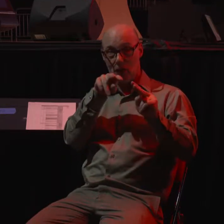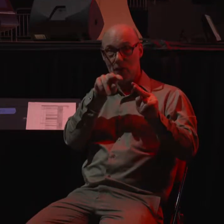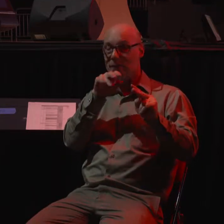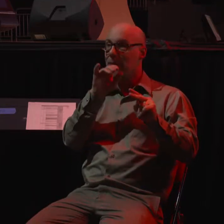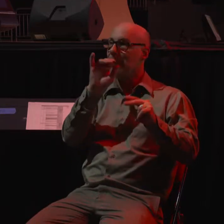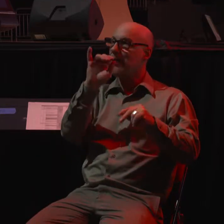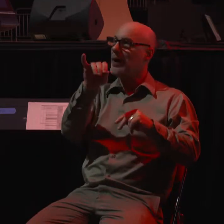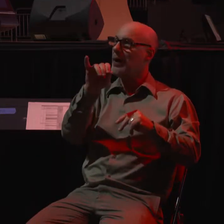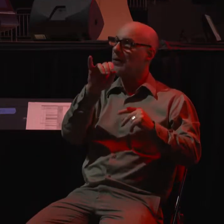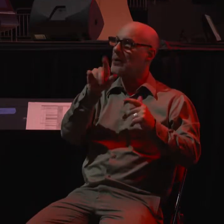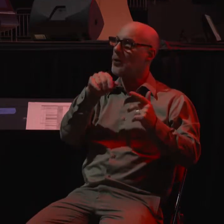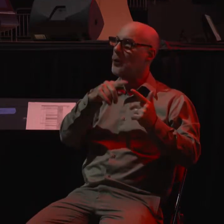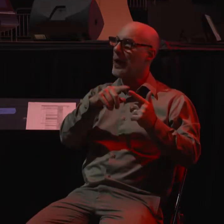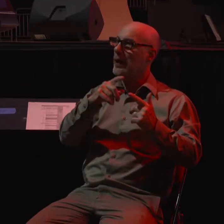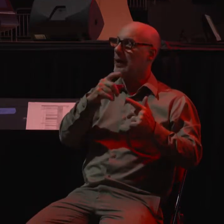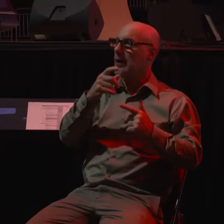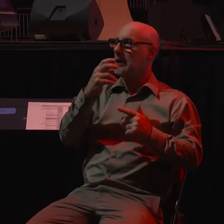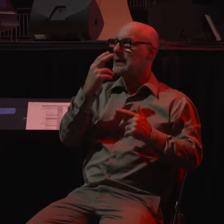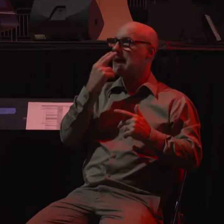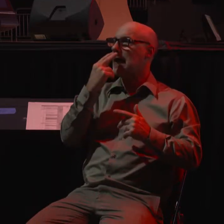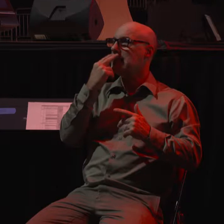the time of the rise of the Nazi movement.